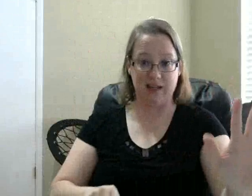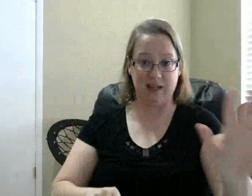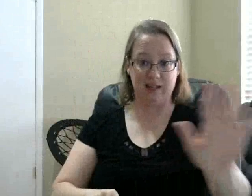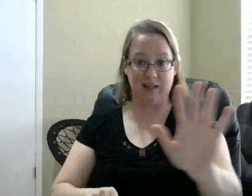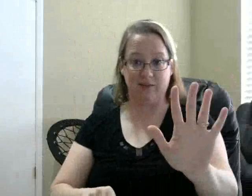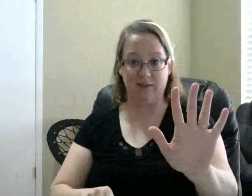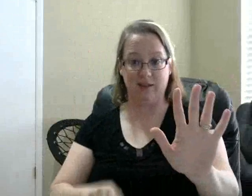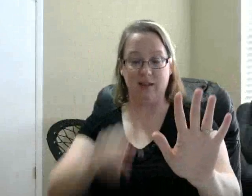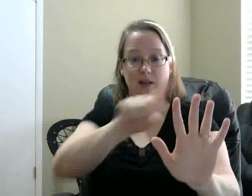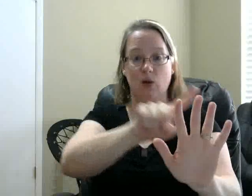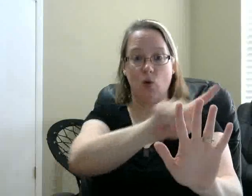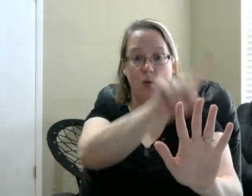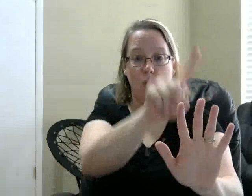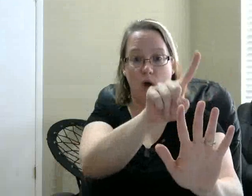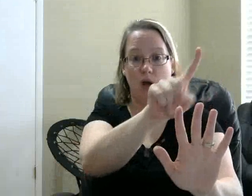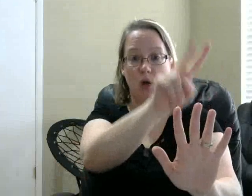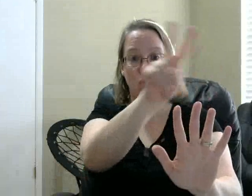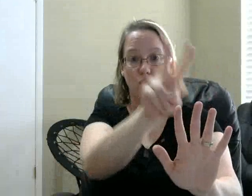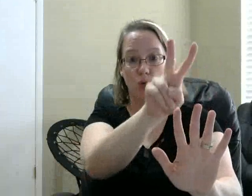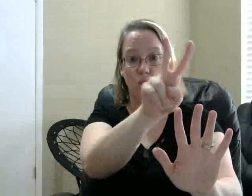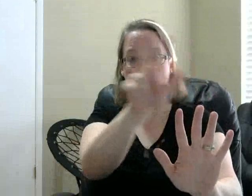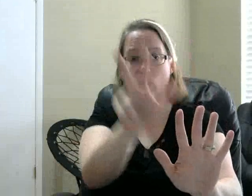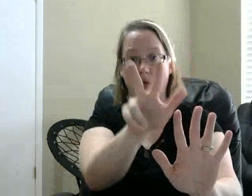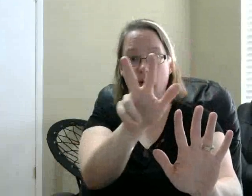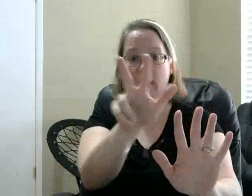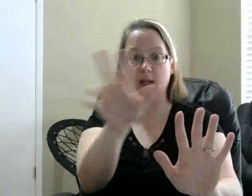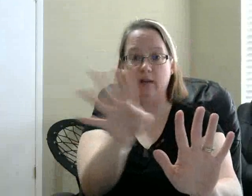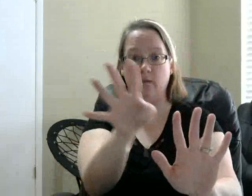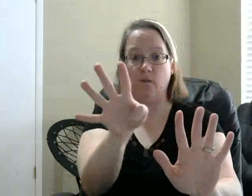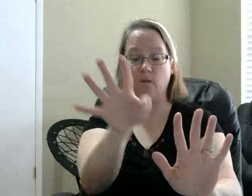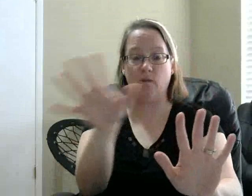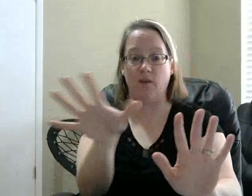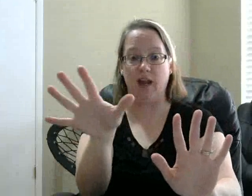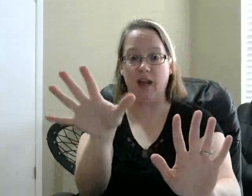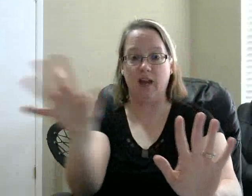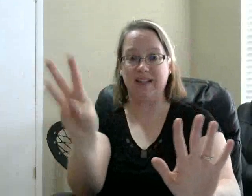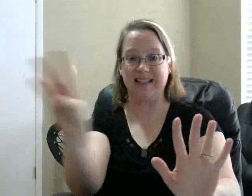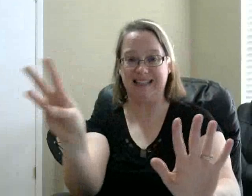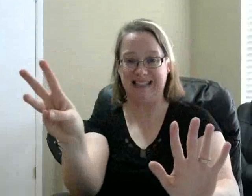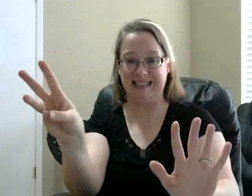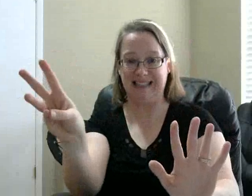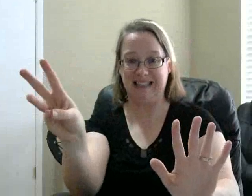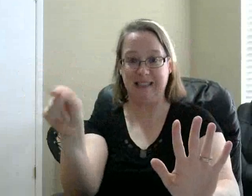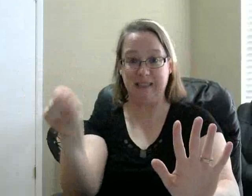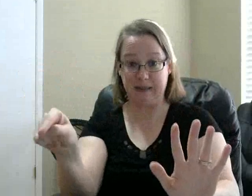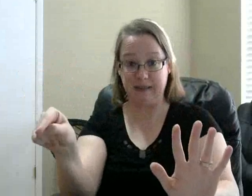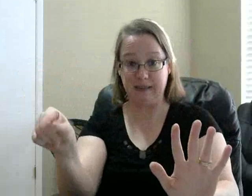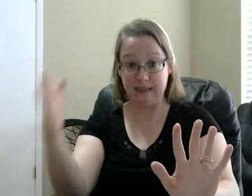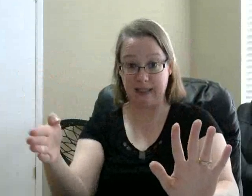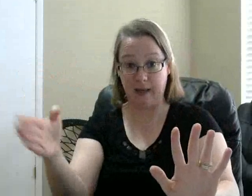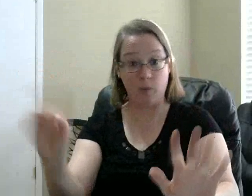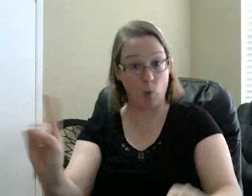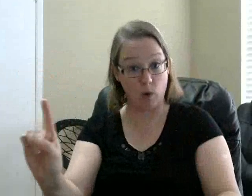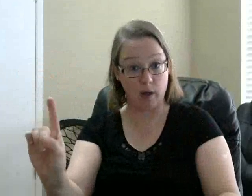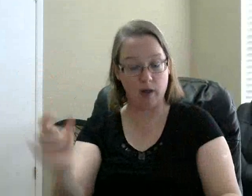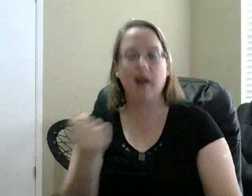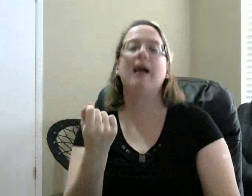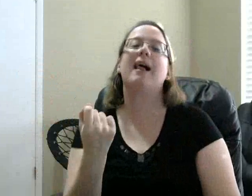3, 4, 5, 6. We're at 11.